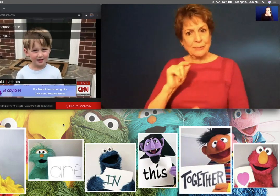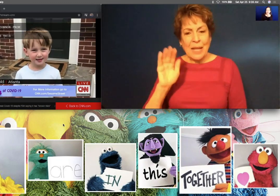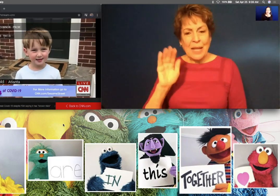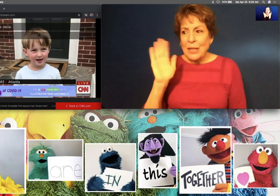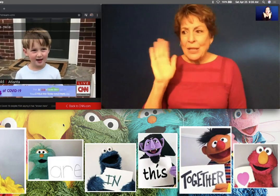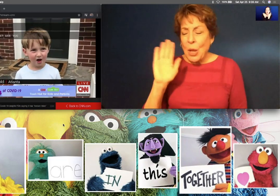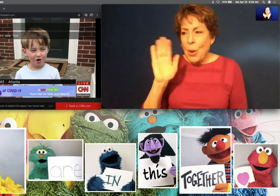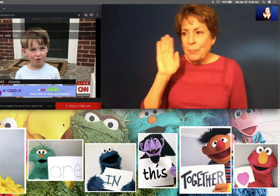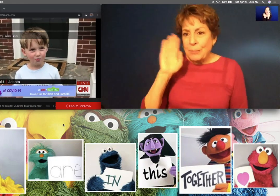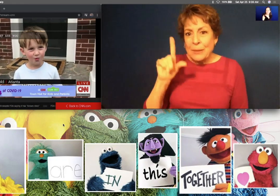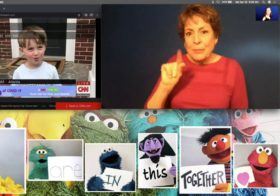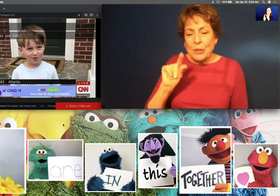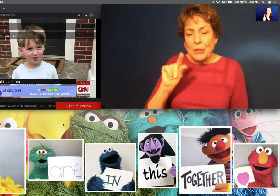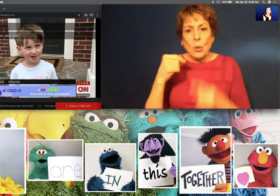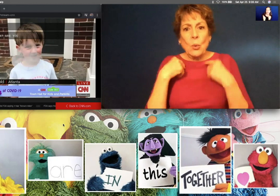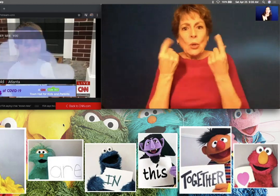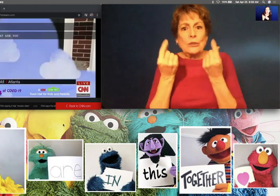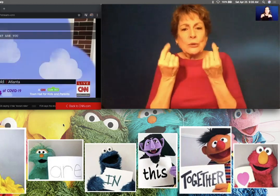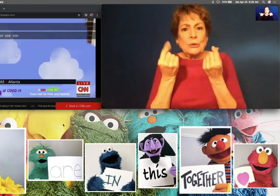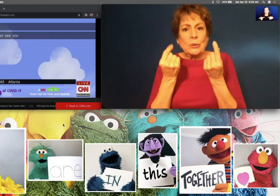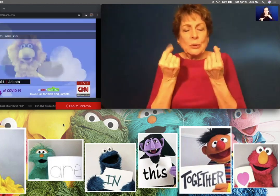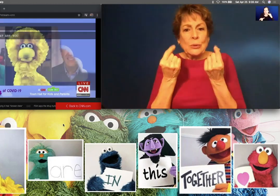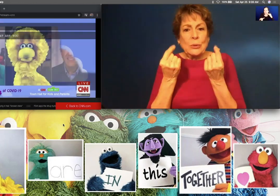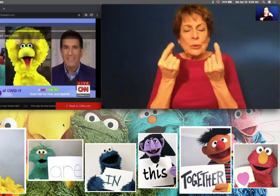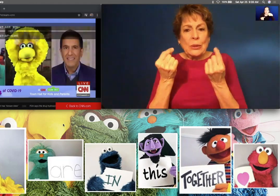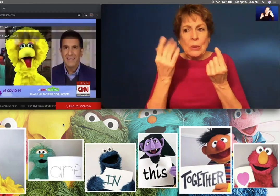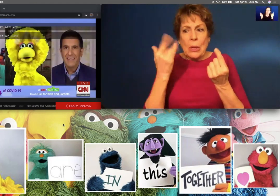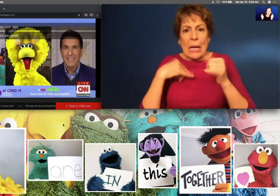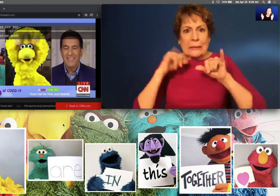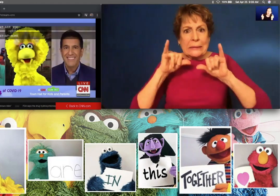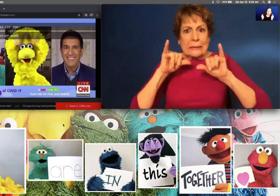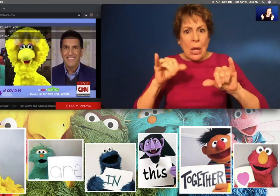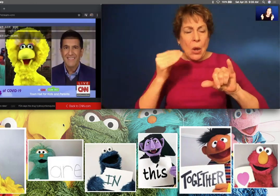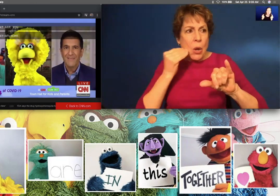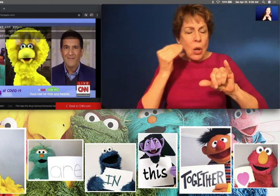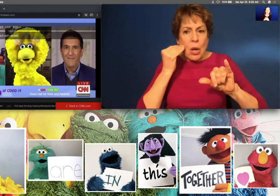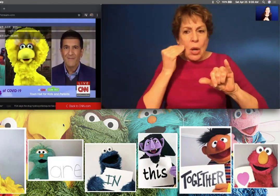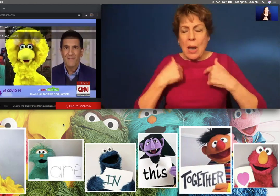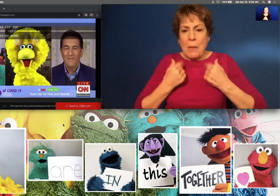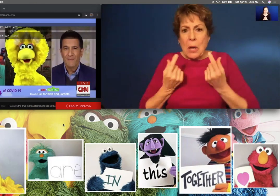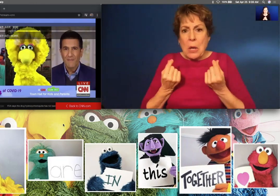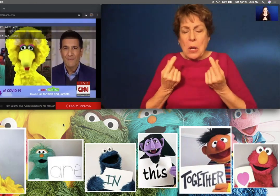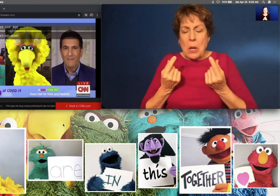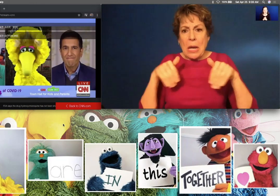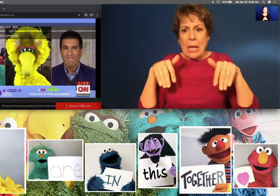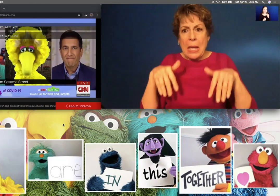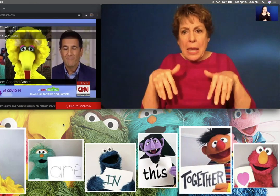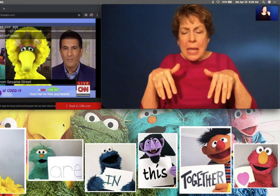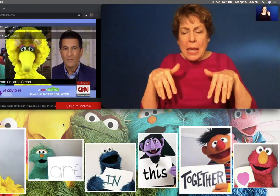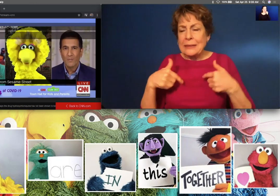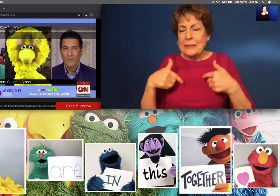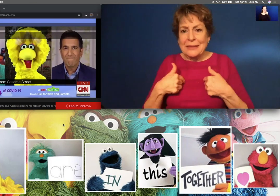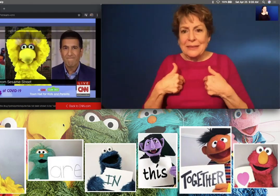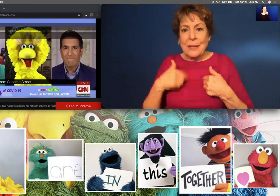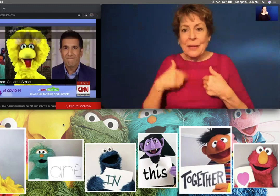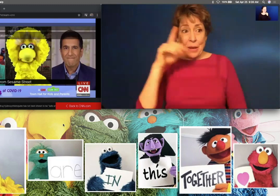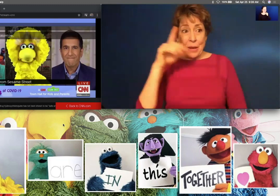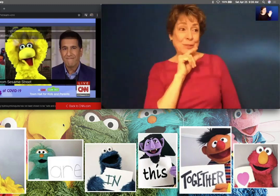question. Hey, Big Bird, what are you doing during this stay-at-home